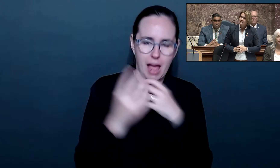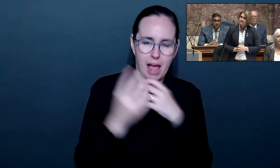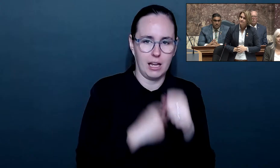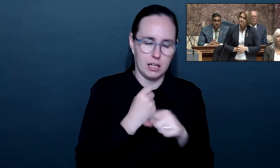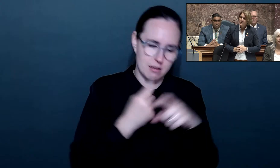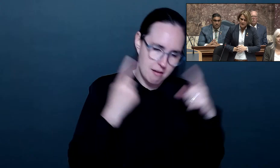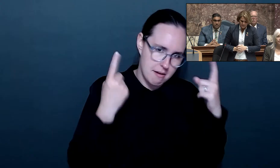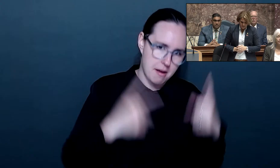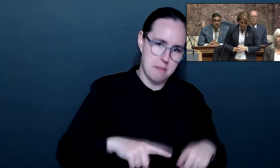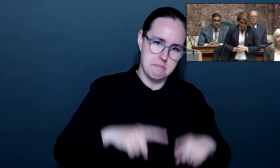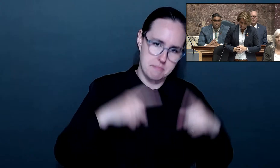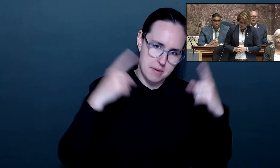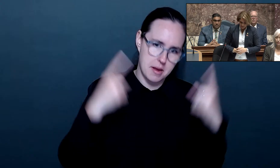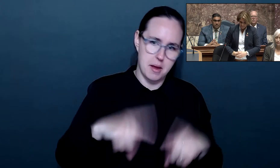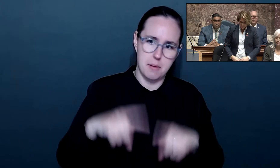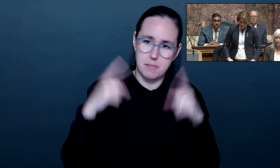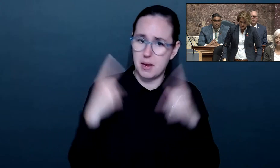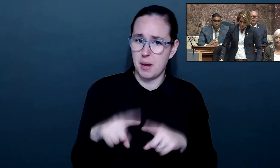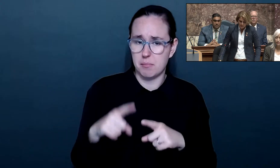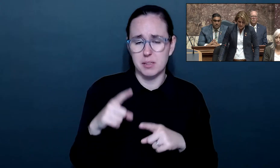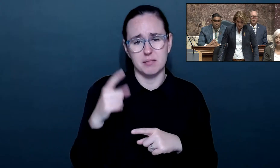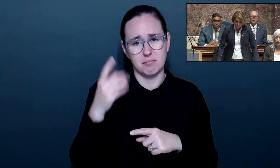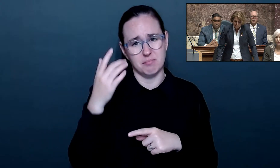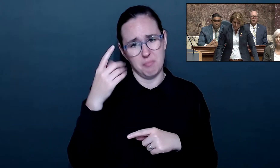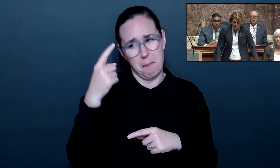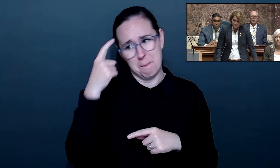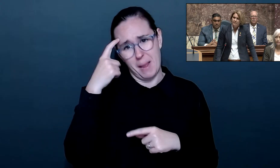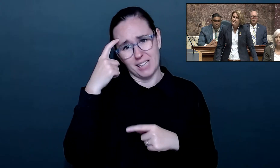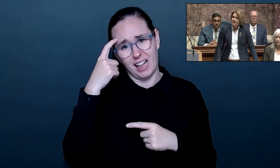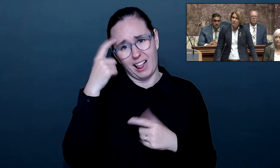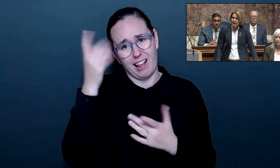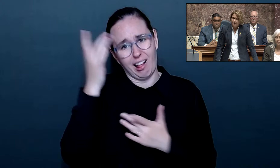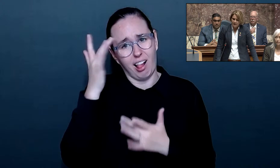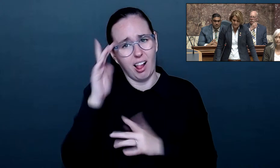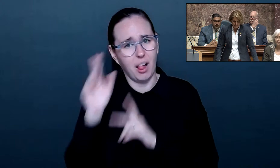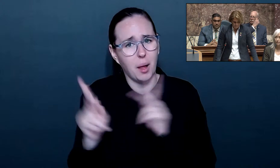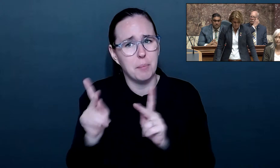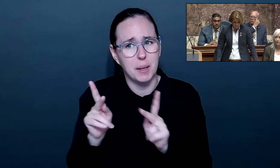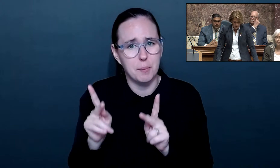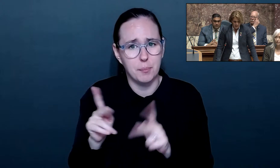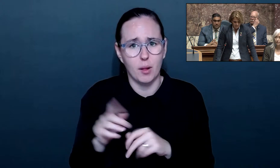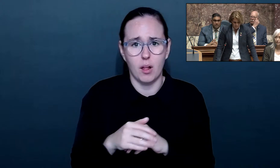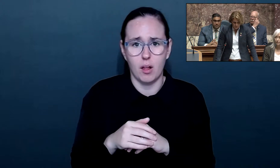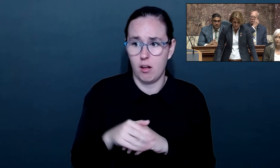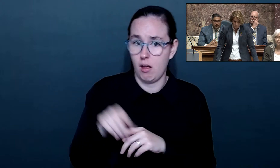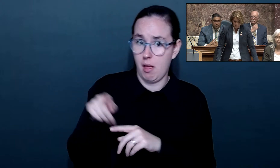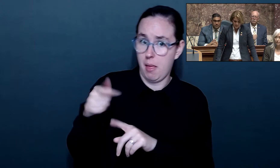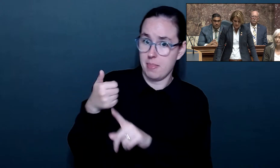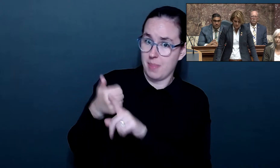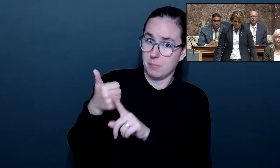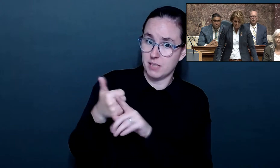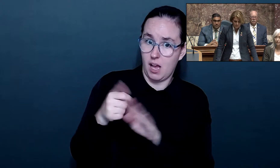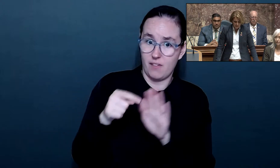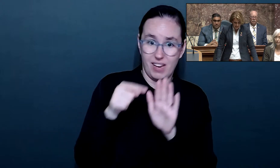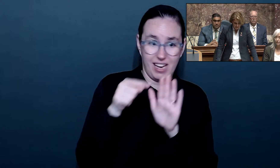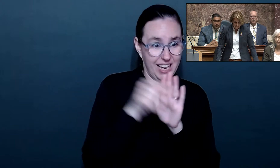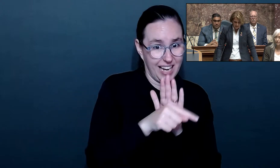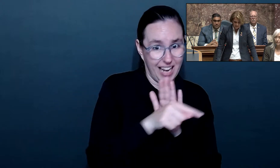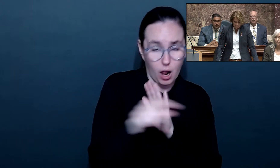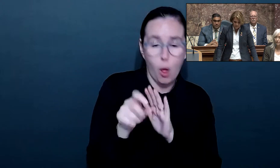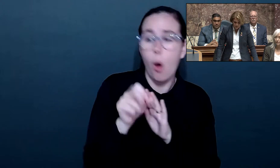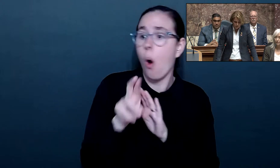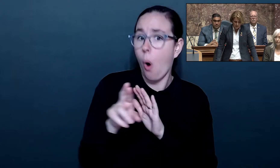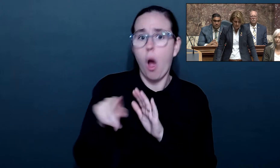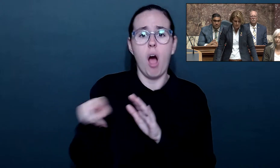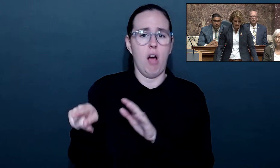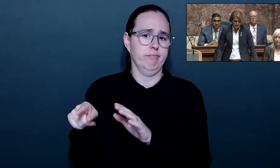violence. Mr. Speaker, we need an immediate public inquiry. If the Premier is concerned about tainting